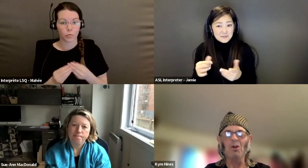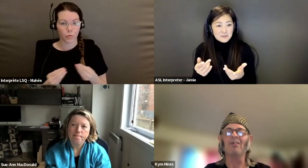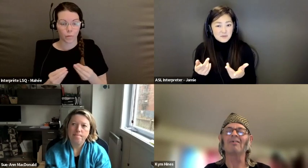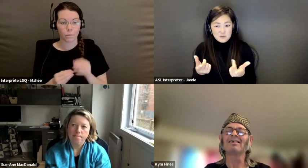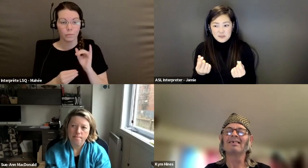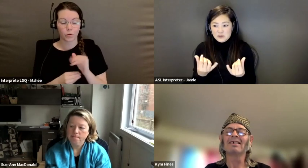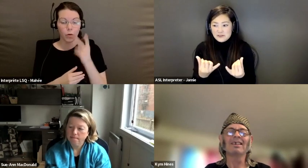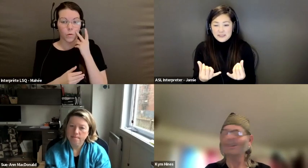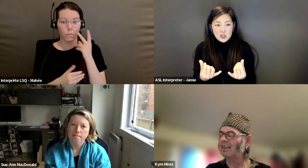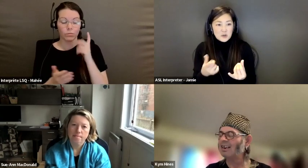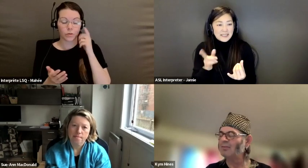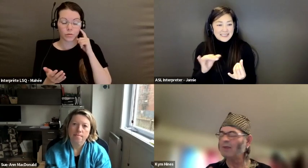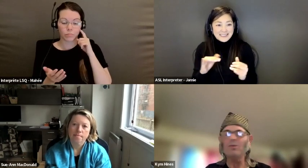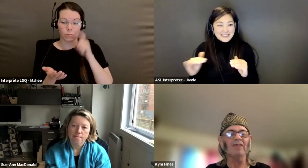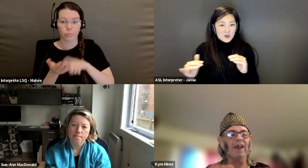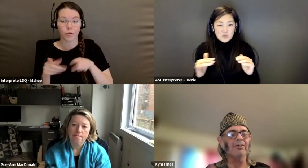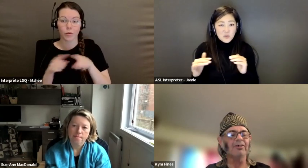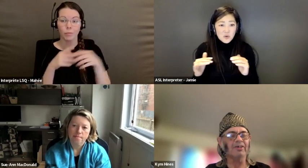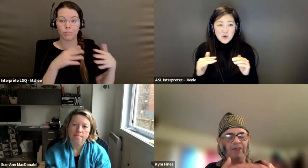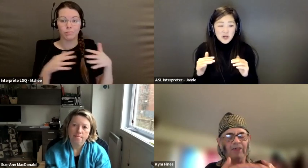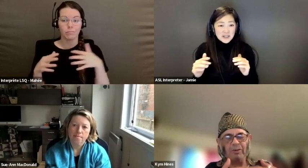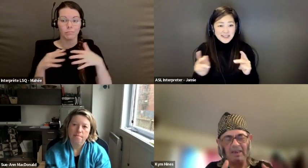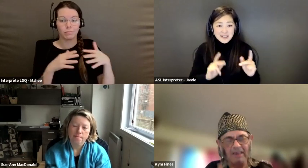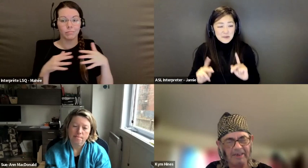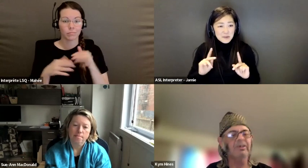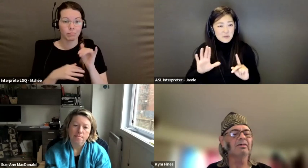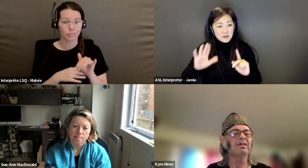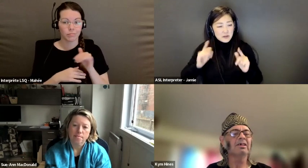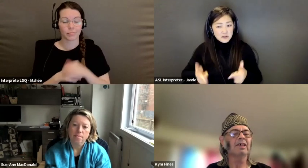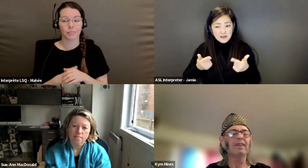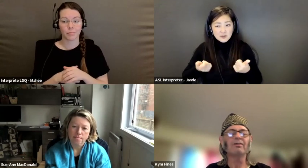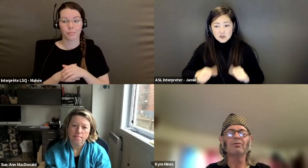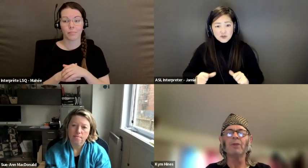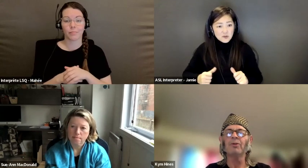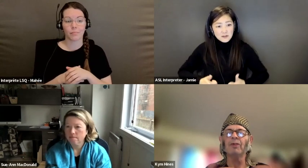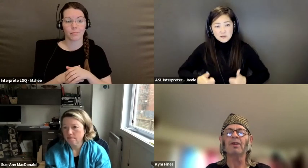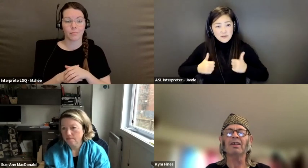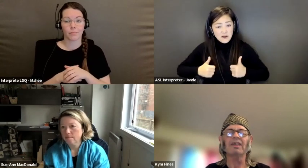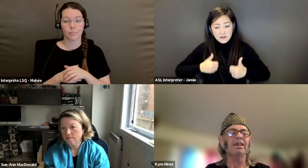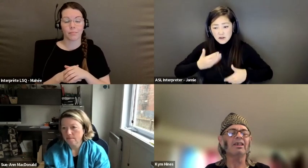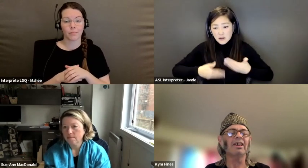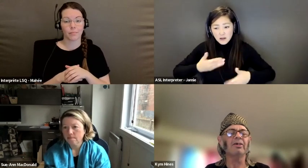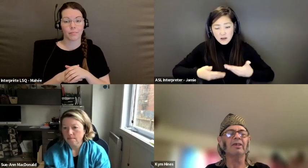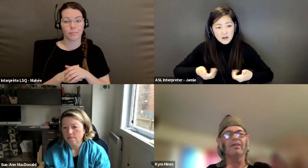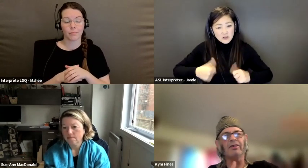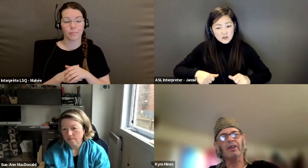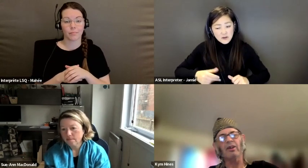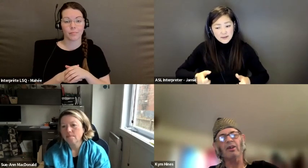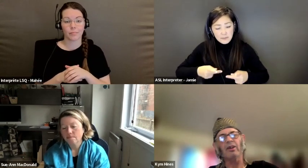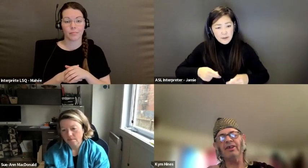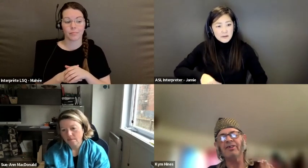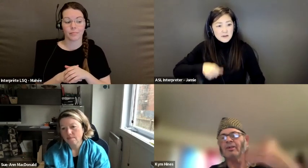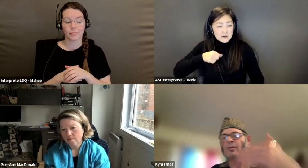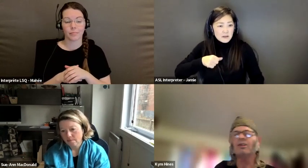war and people's lives are just trying to be lived, and people are trying to bring dignity to it, and there they are,